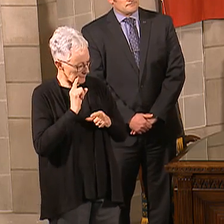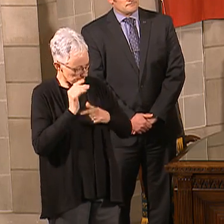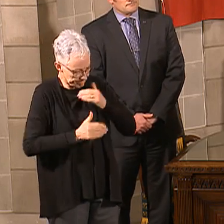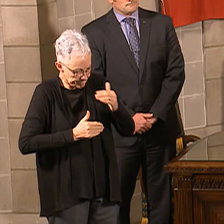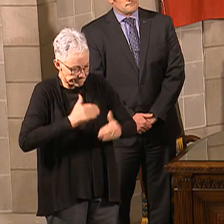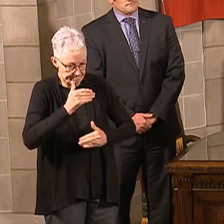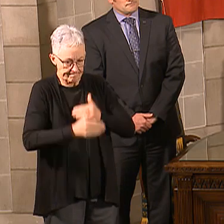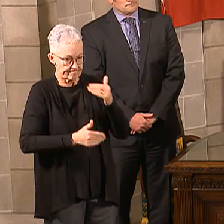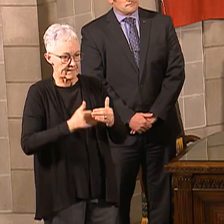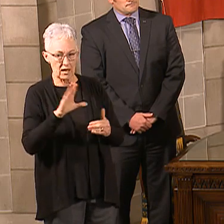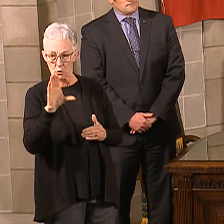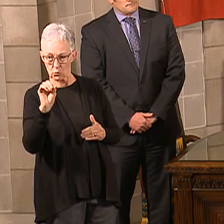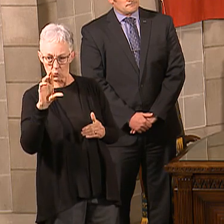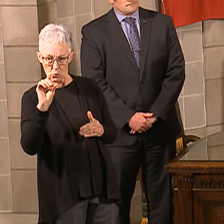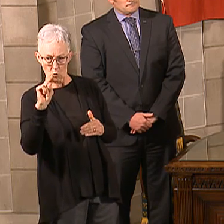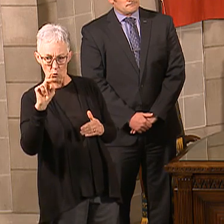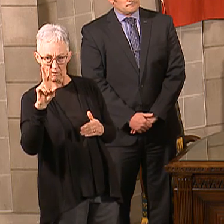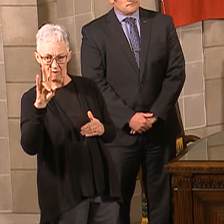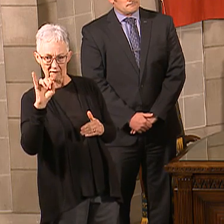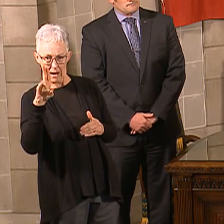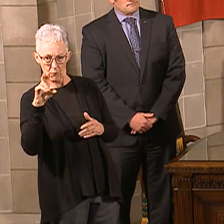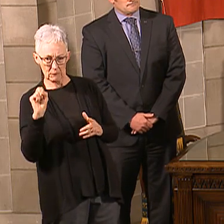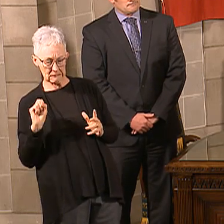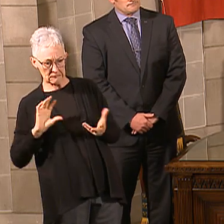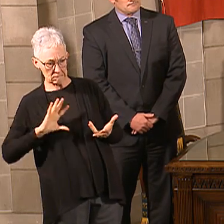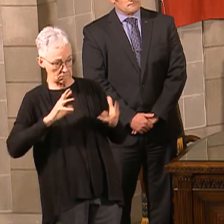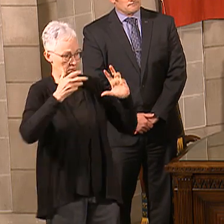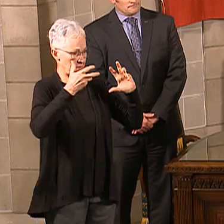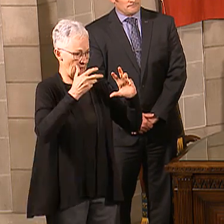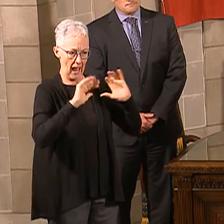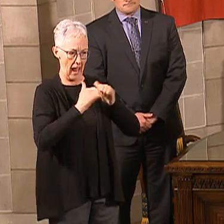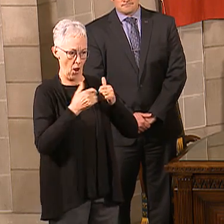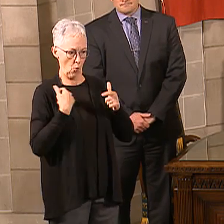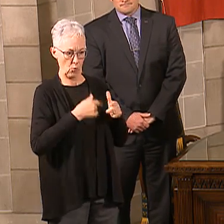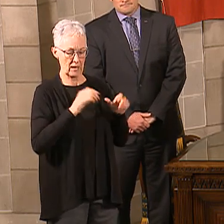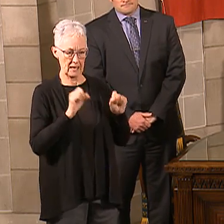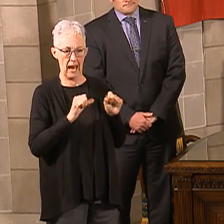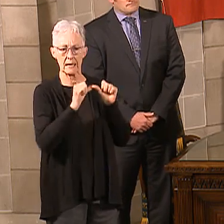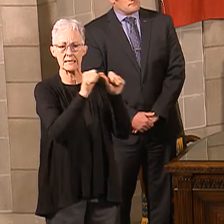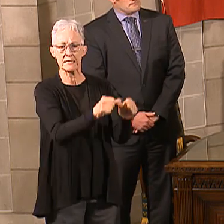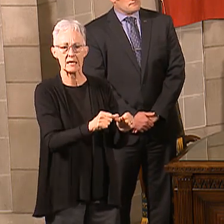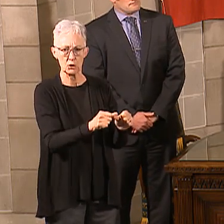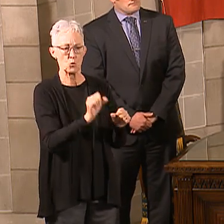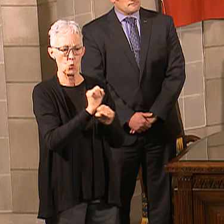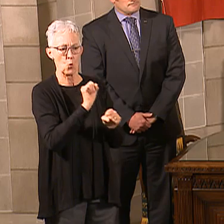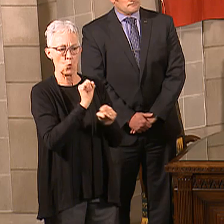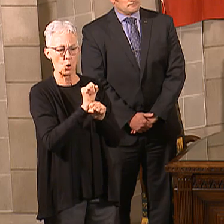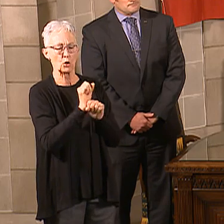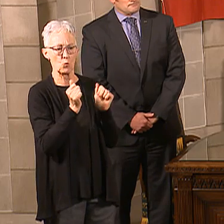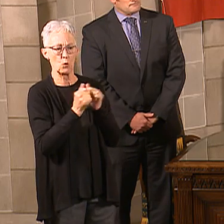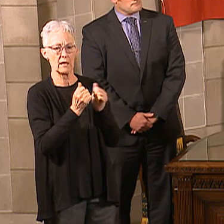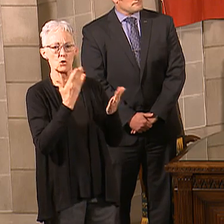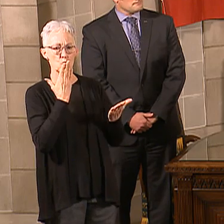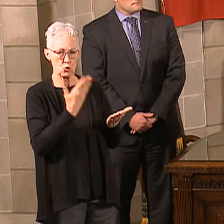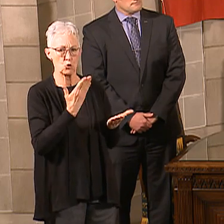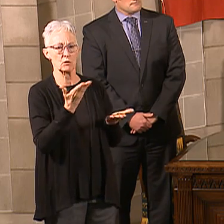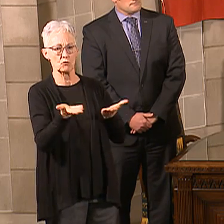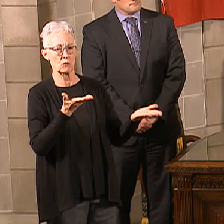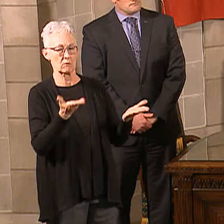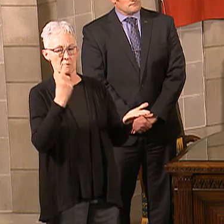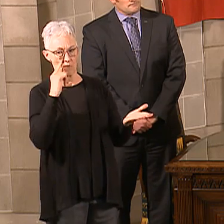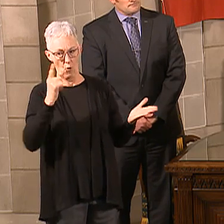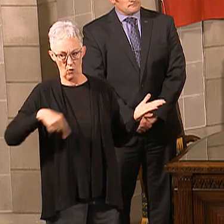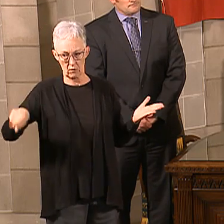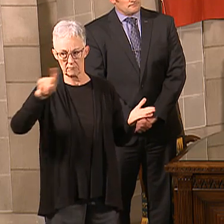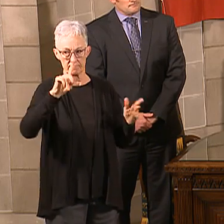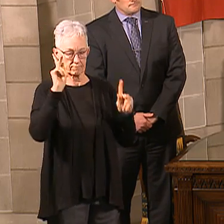Nebraskans can be assured that we have got the best people in the state that are on this. Now, another topic I want to hit upon is agriculture. It